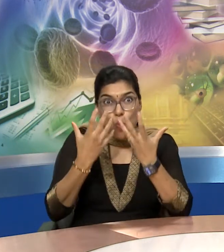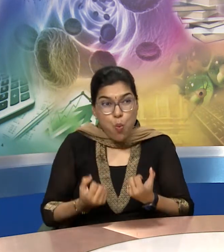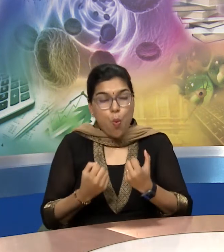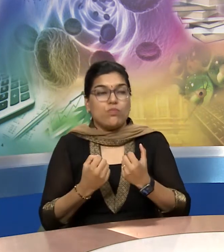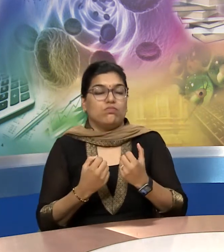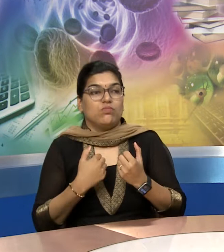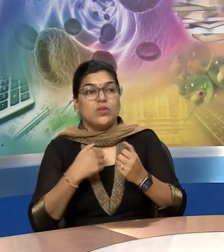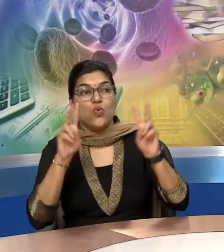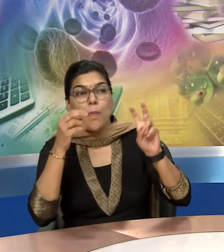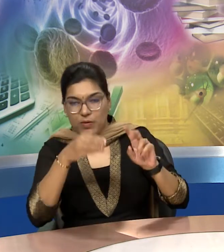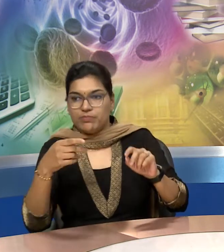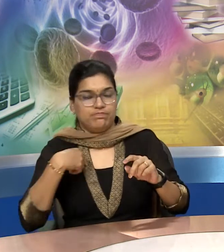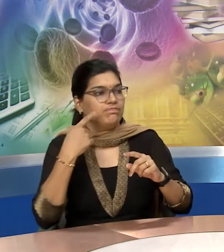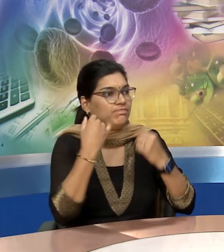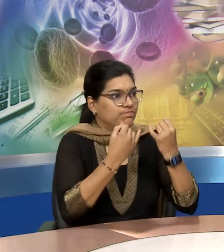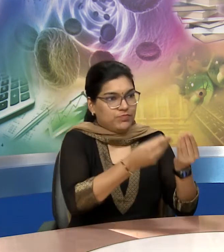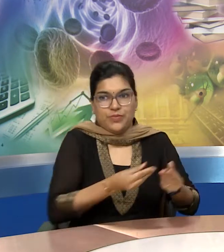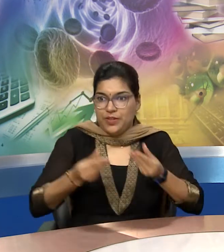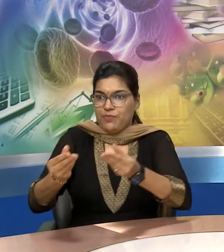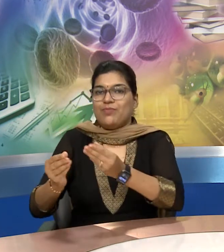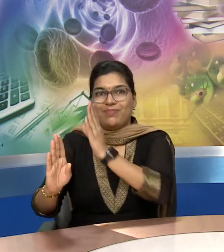personalization of information provision is important.